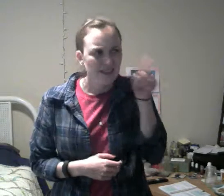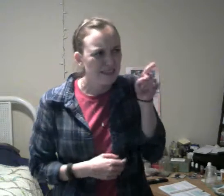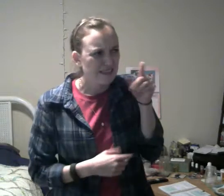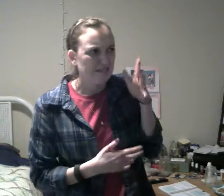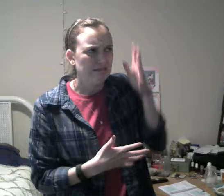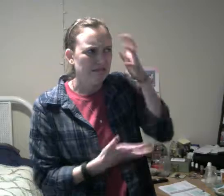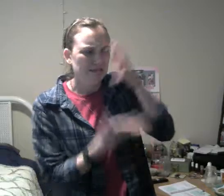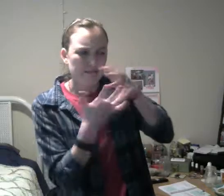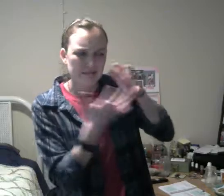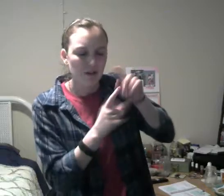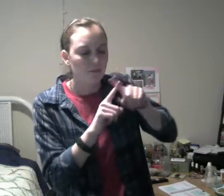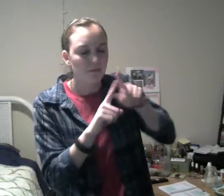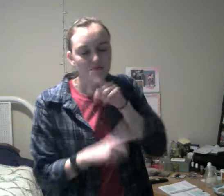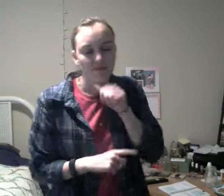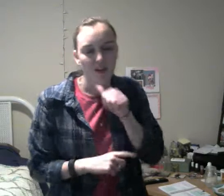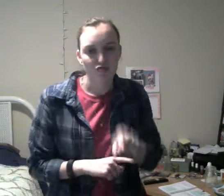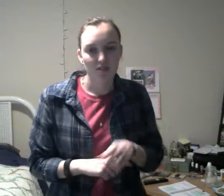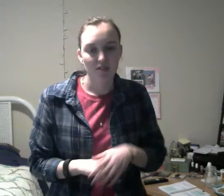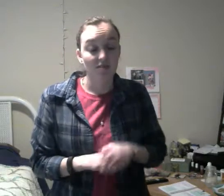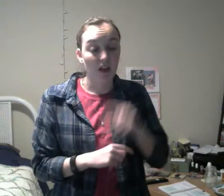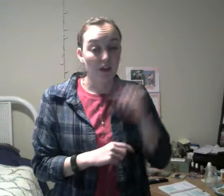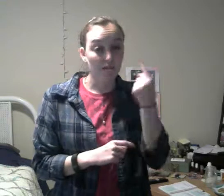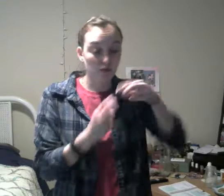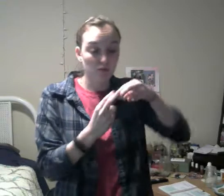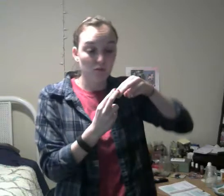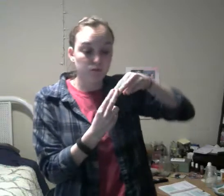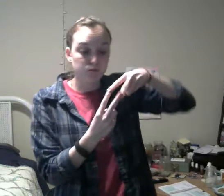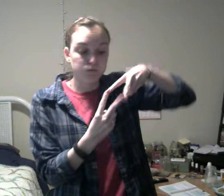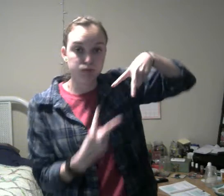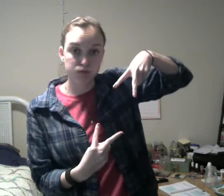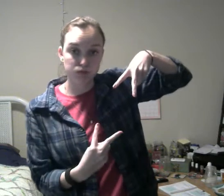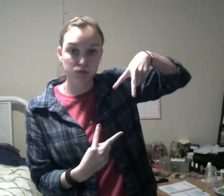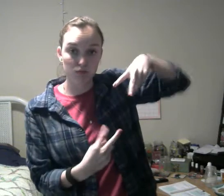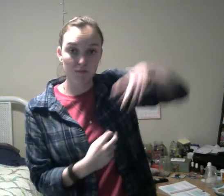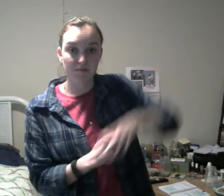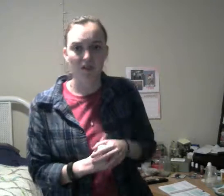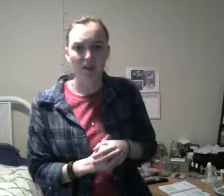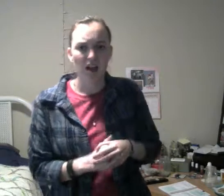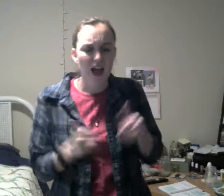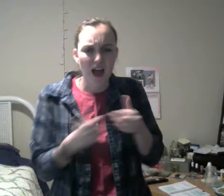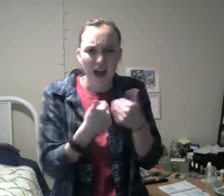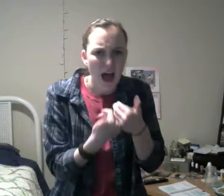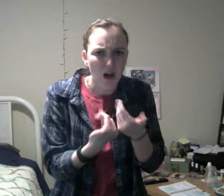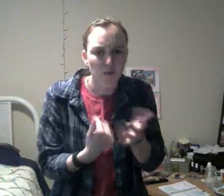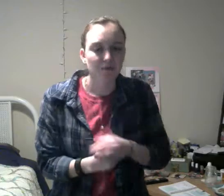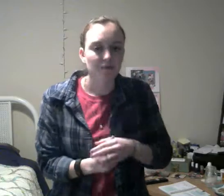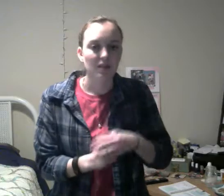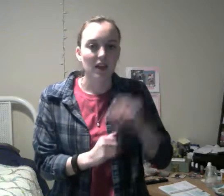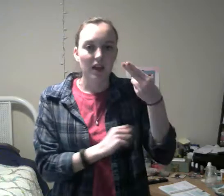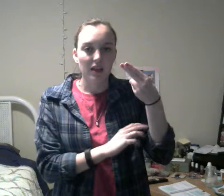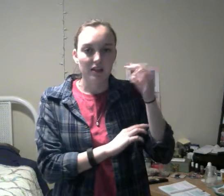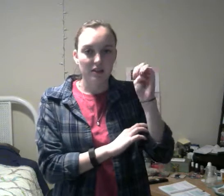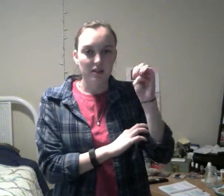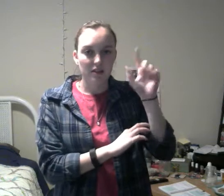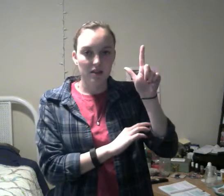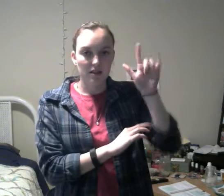confusing. First of all, we have to unzip it. To do that, we're going to use something called helicase. Helicase will unzip the double helix. We've got these